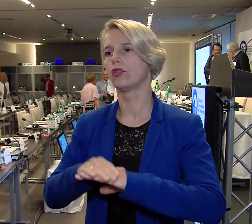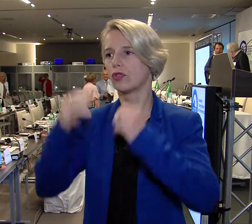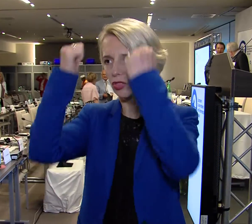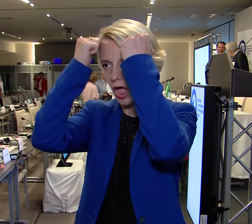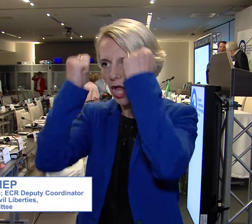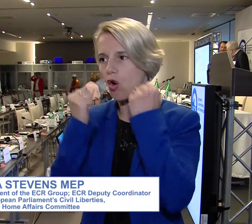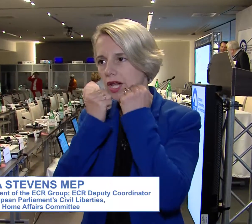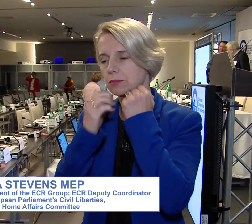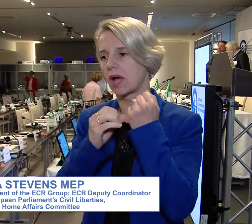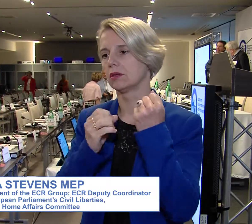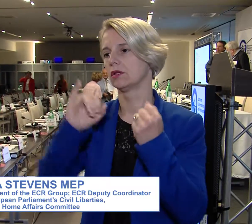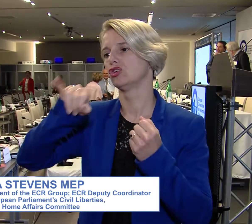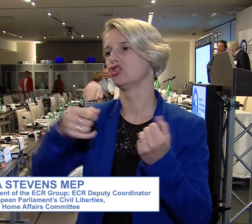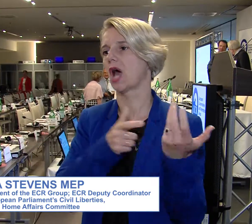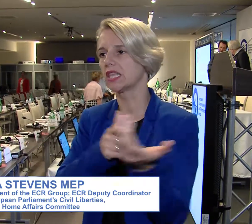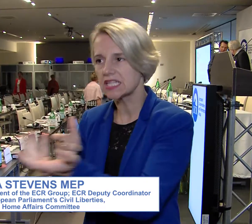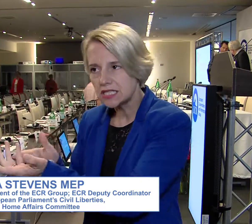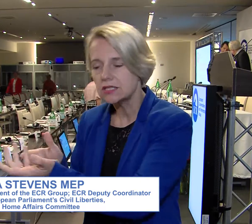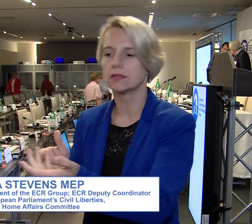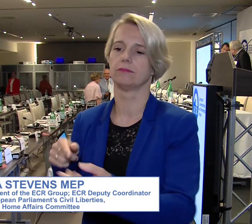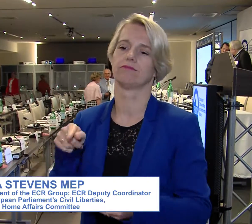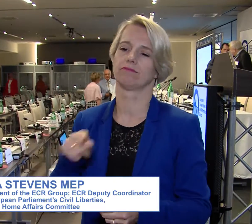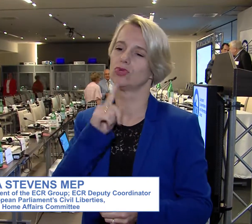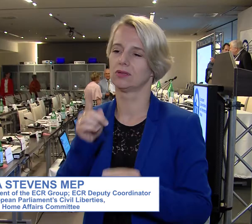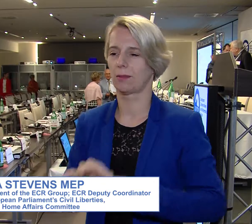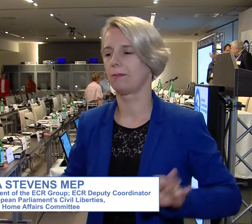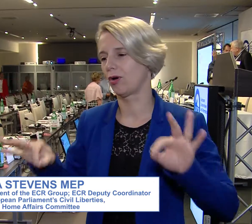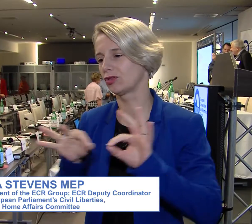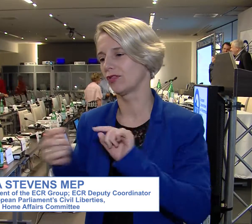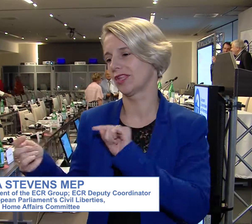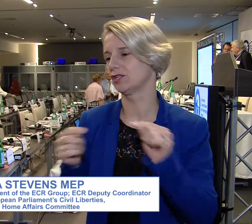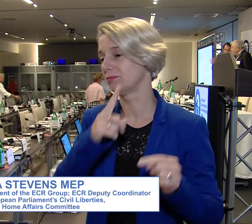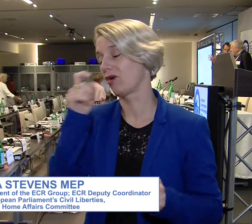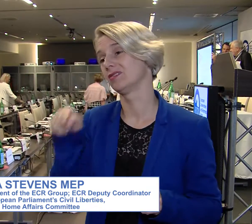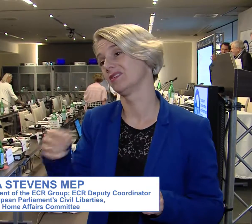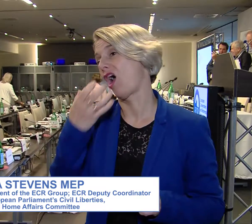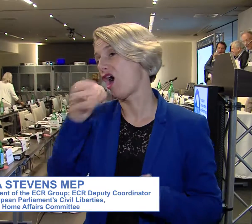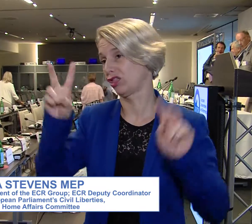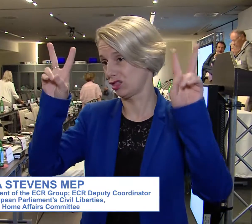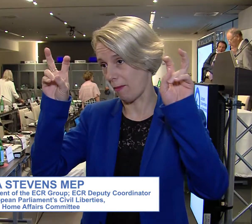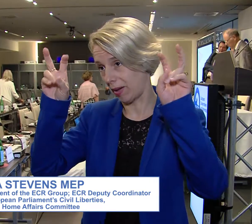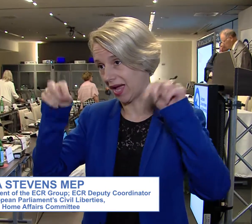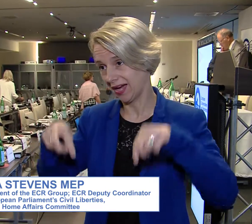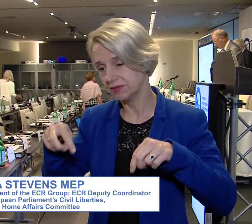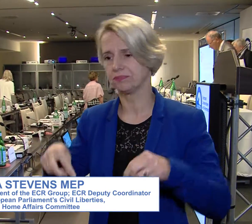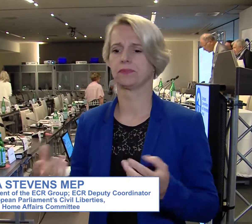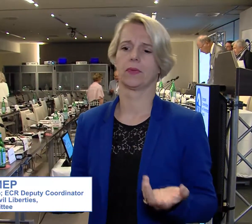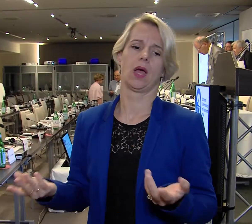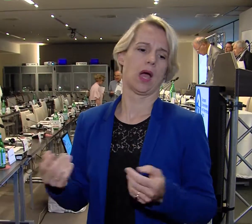We recently had a session on terrorism and jihadism. This is a very important debate and a hot topic